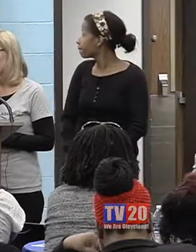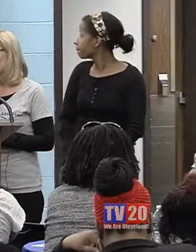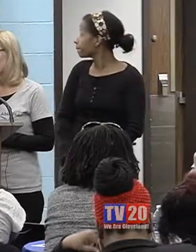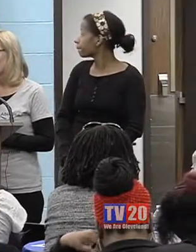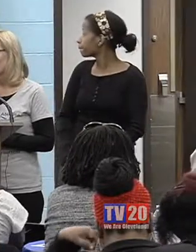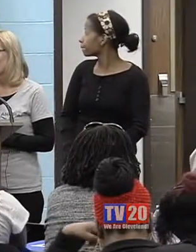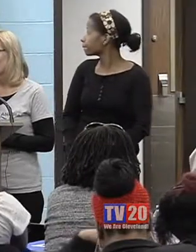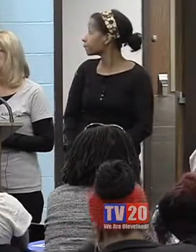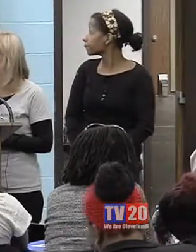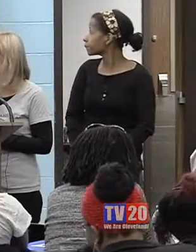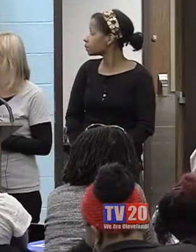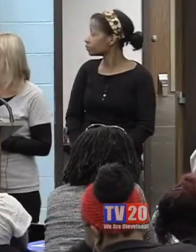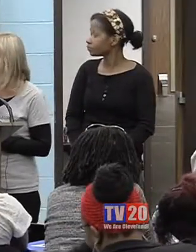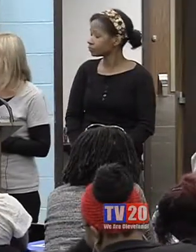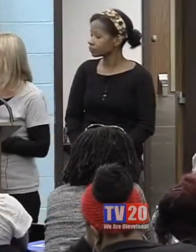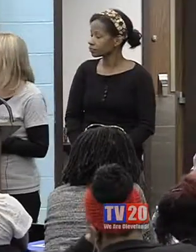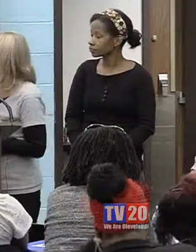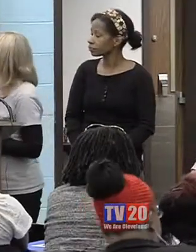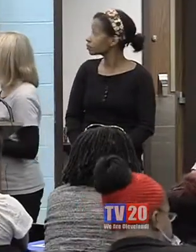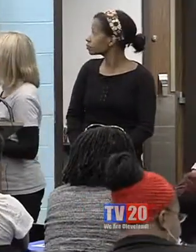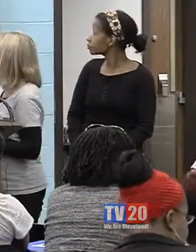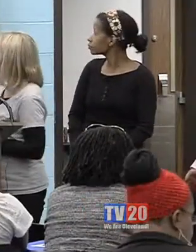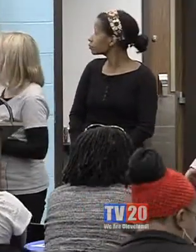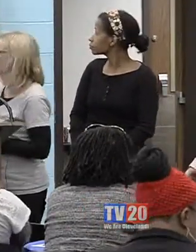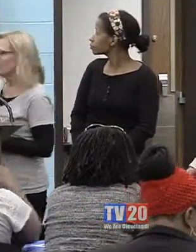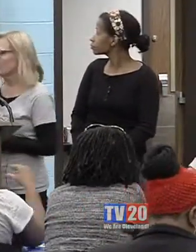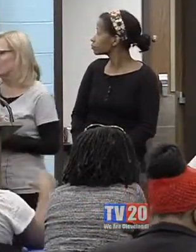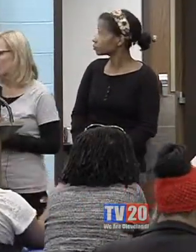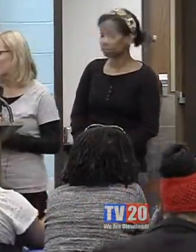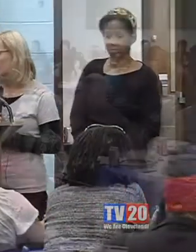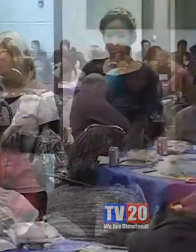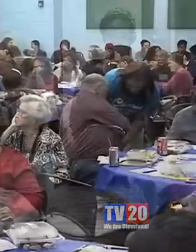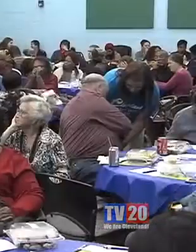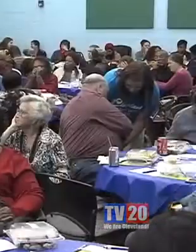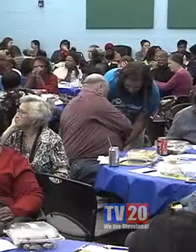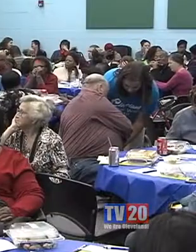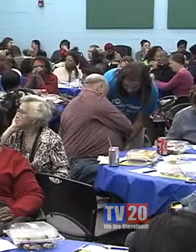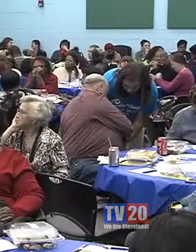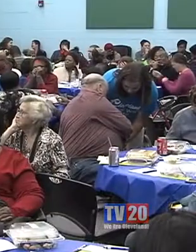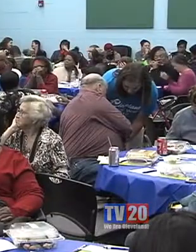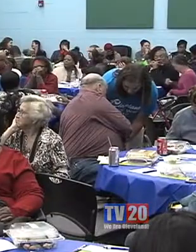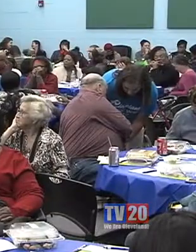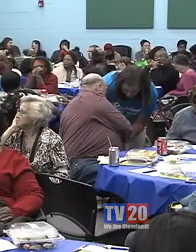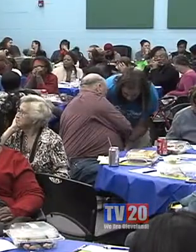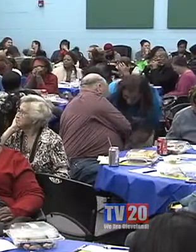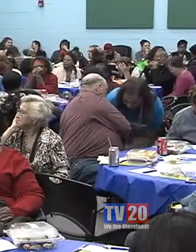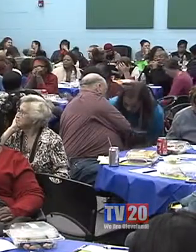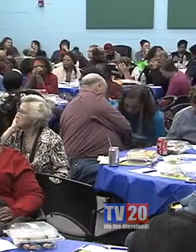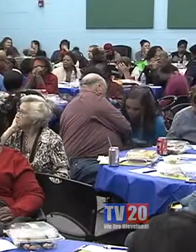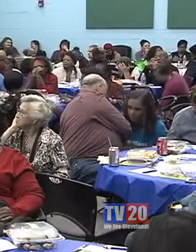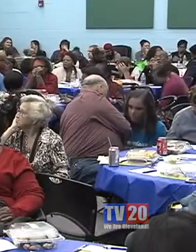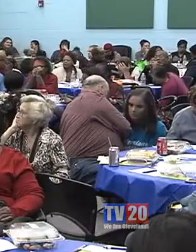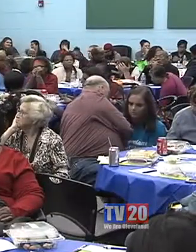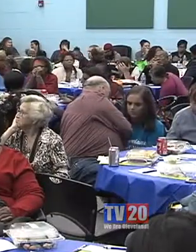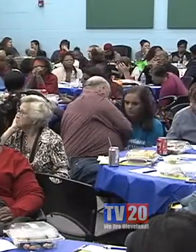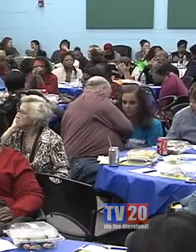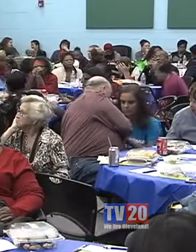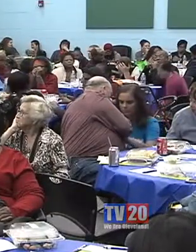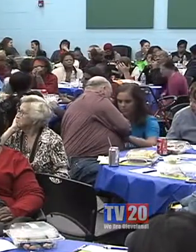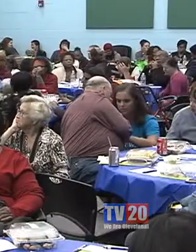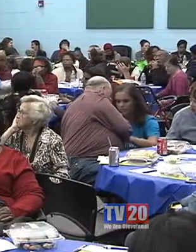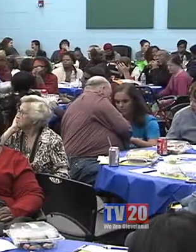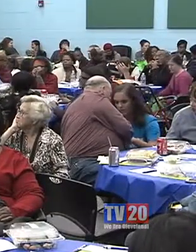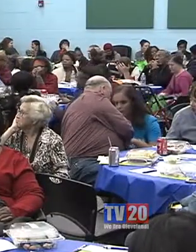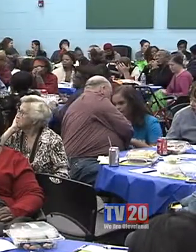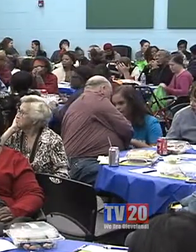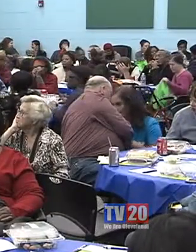So if you're okay. So if you're having trouble, even with one daily activity, you